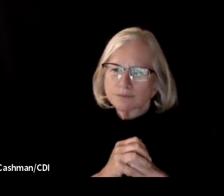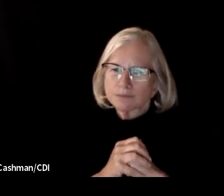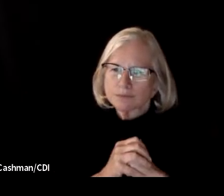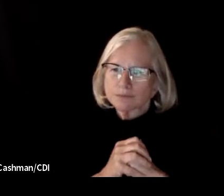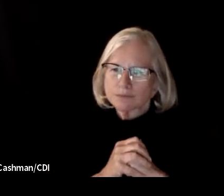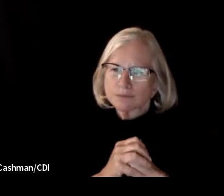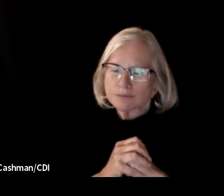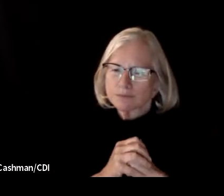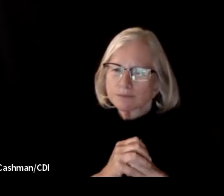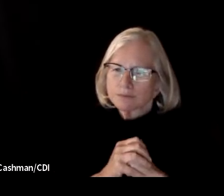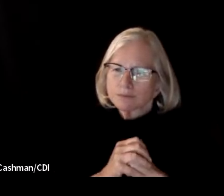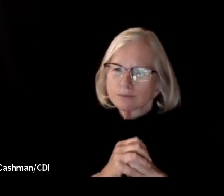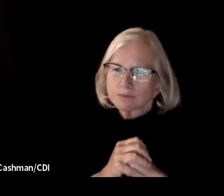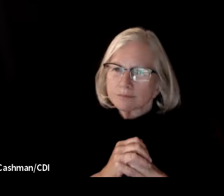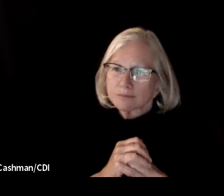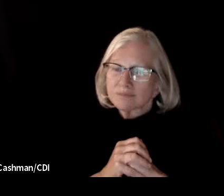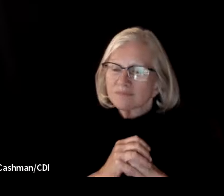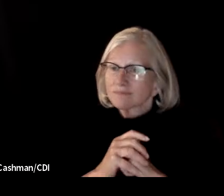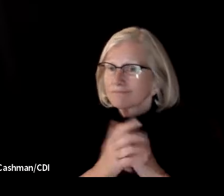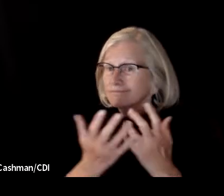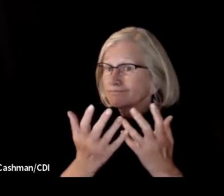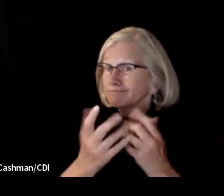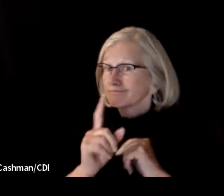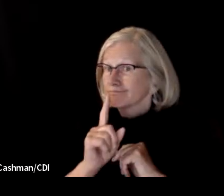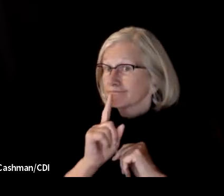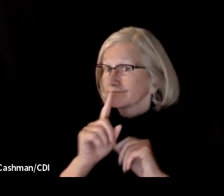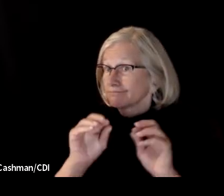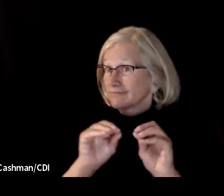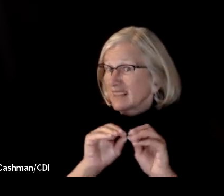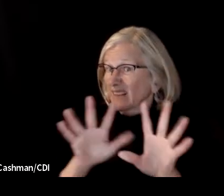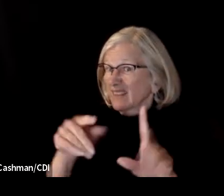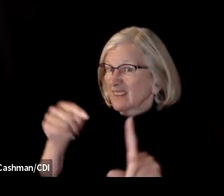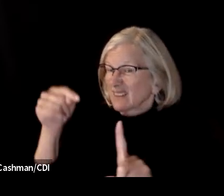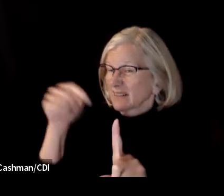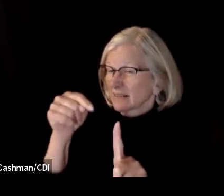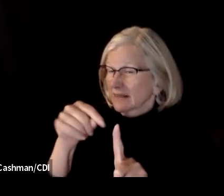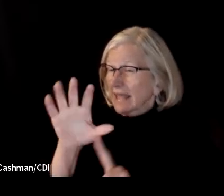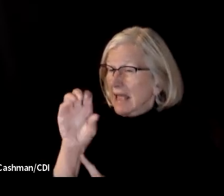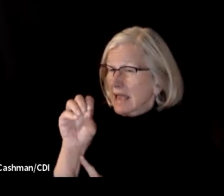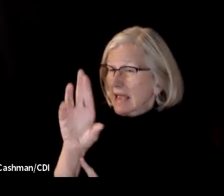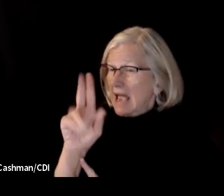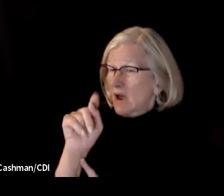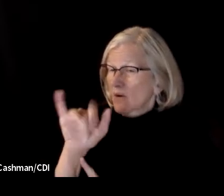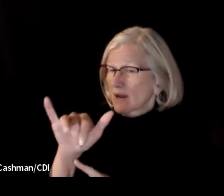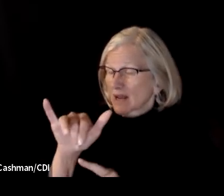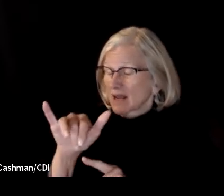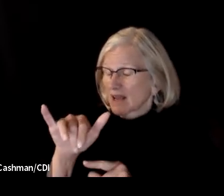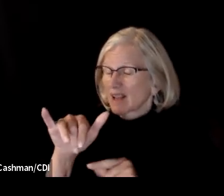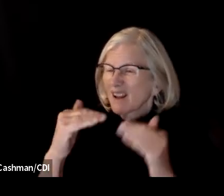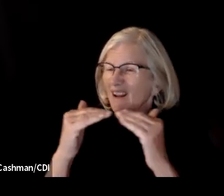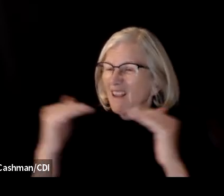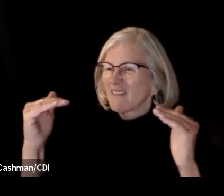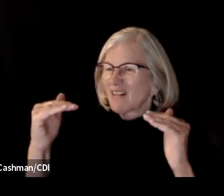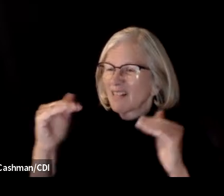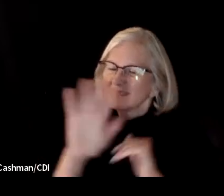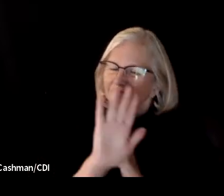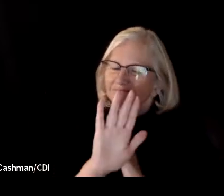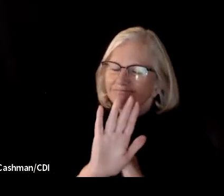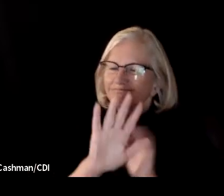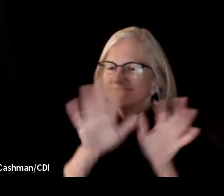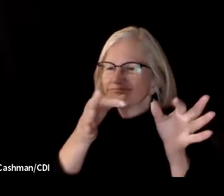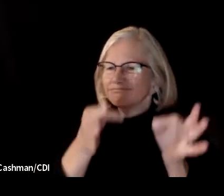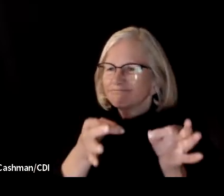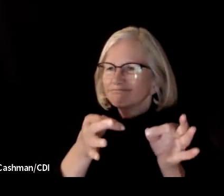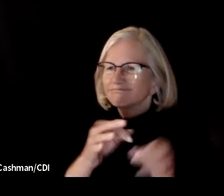Okay, so it would be up to the counties then if they wanted to reimpose mask mandates. Yes, at this point in time, that would be a